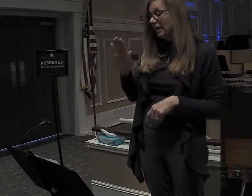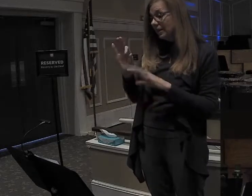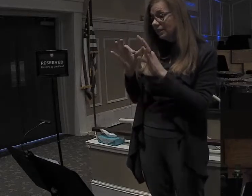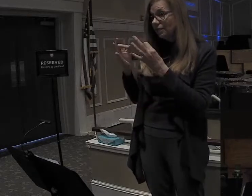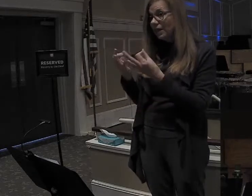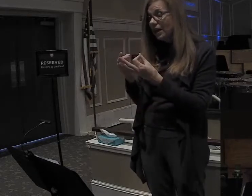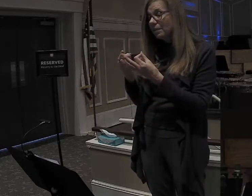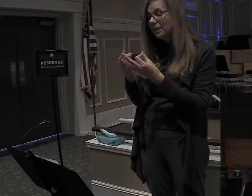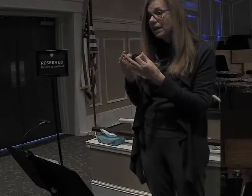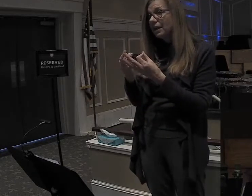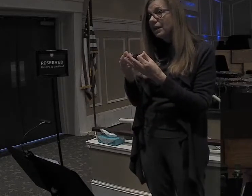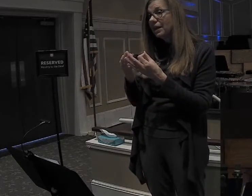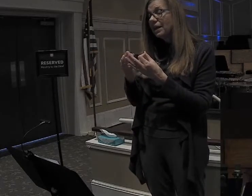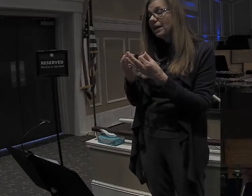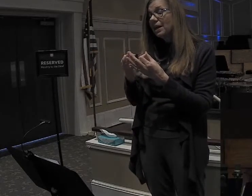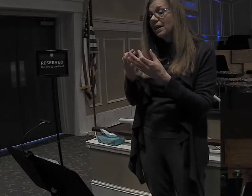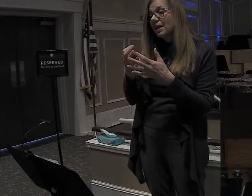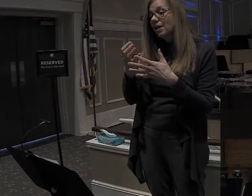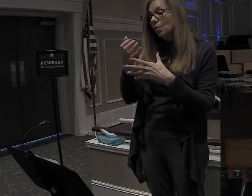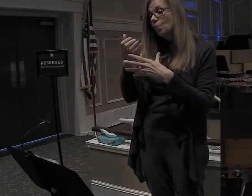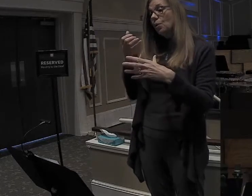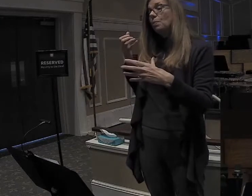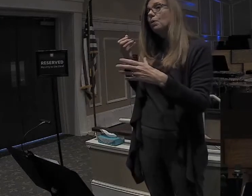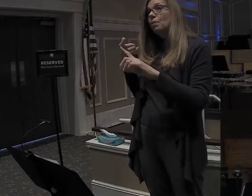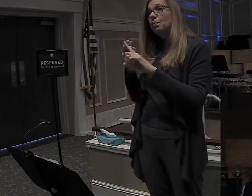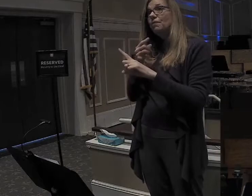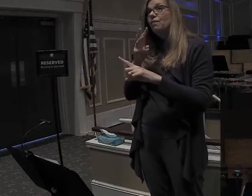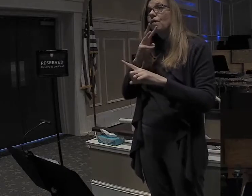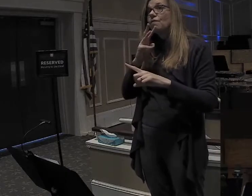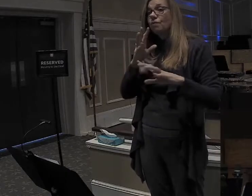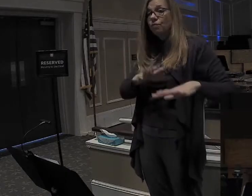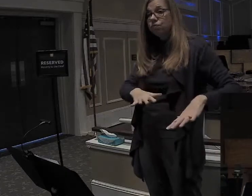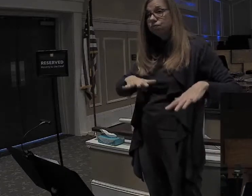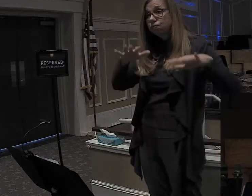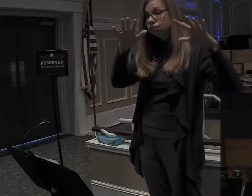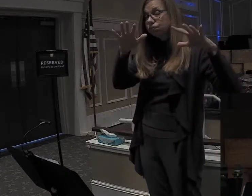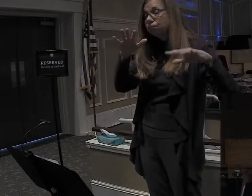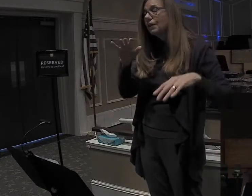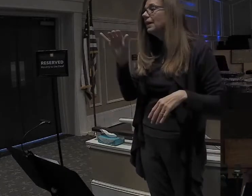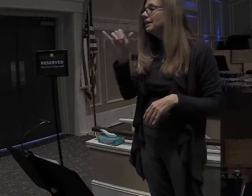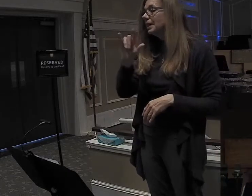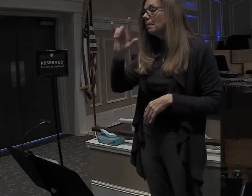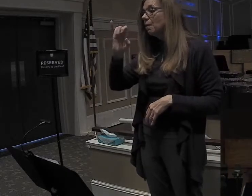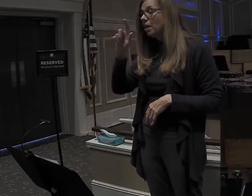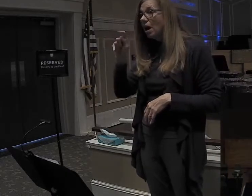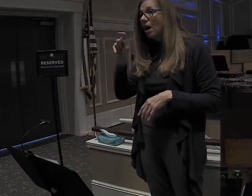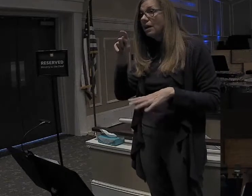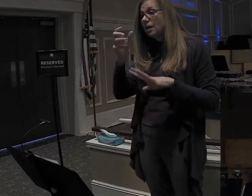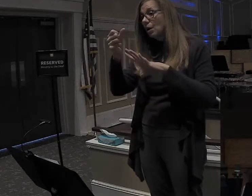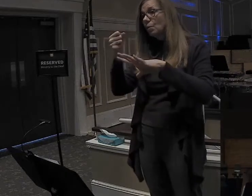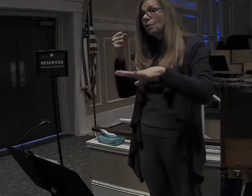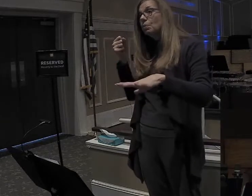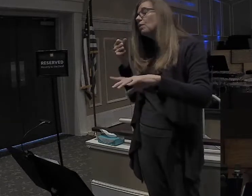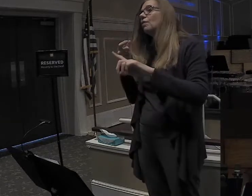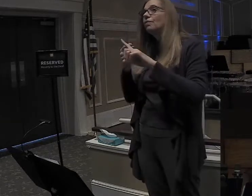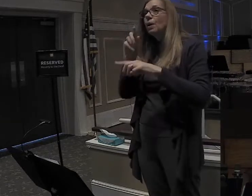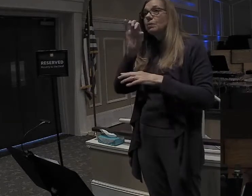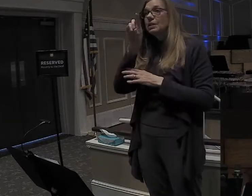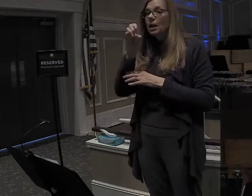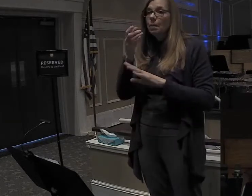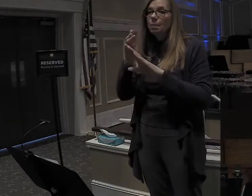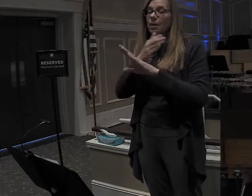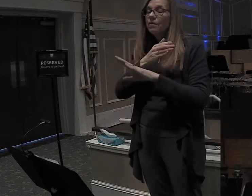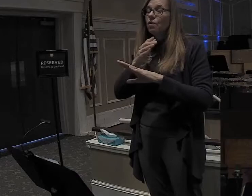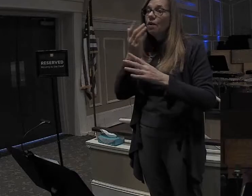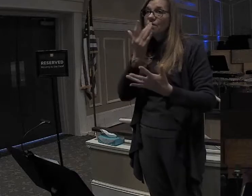family were removed prior to the flood of God's judgment, just as Lot was removed from Sodom prior to